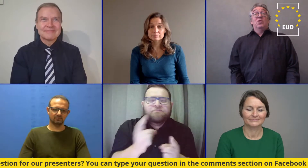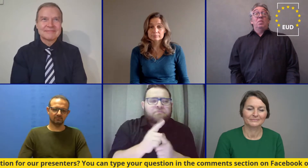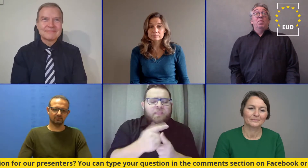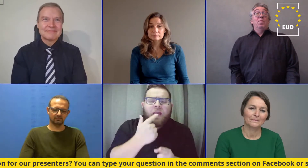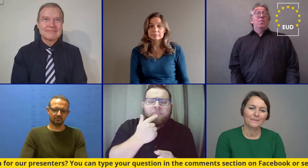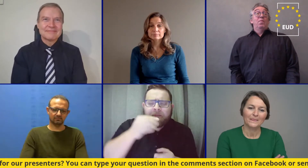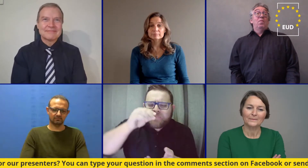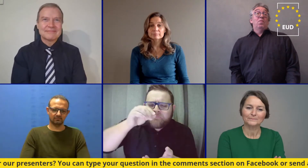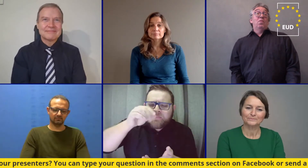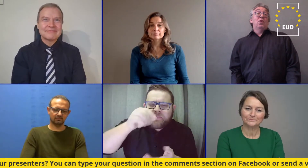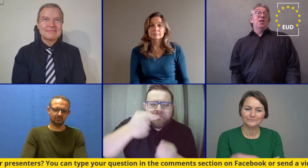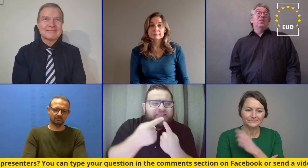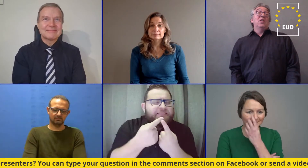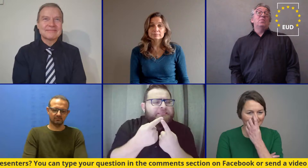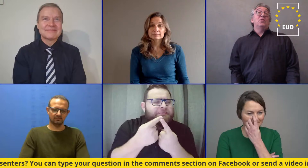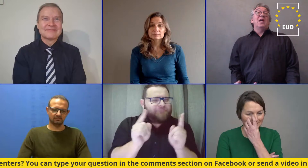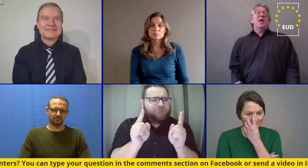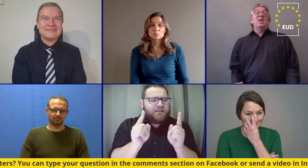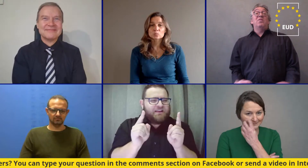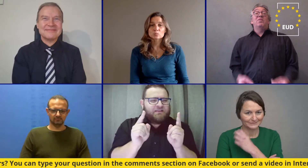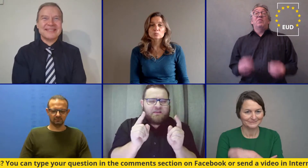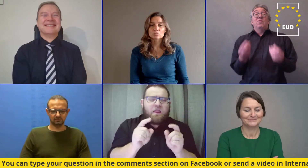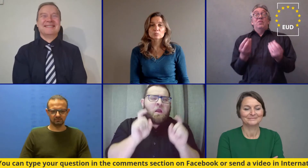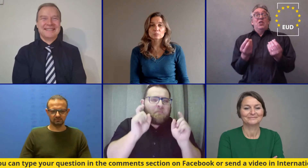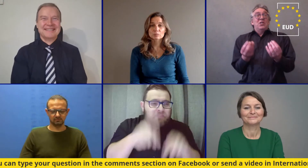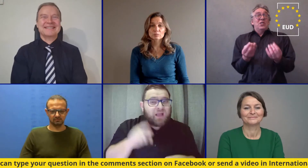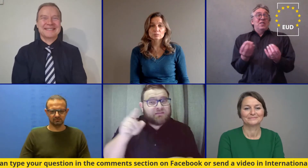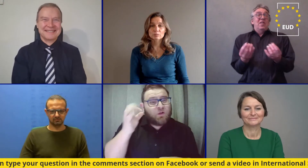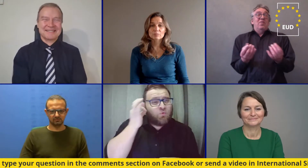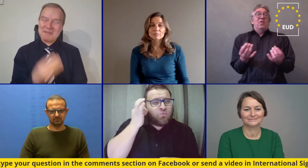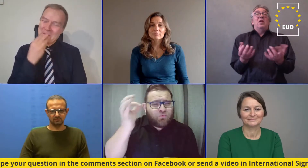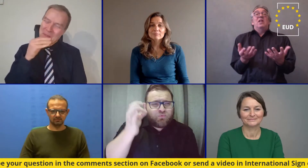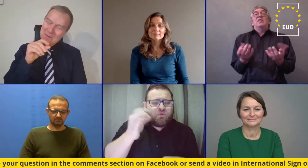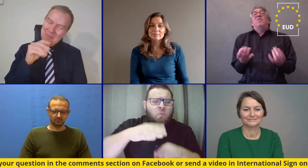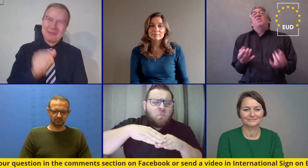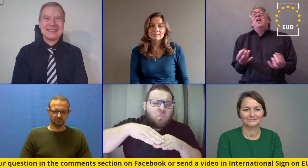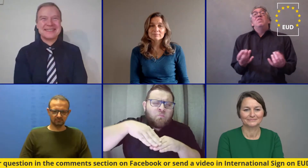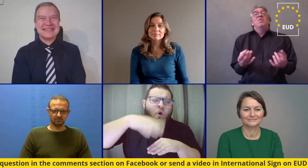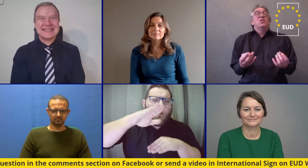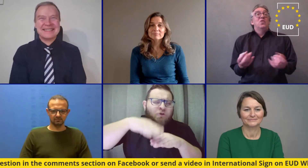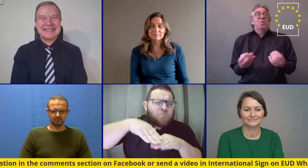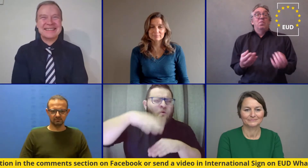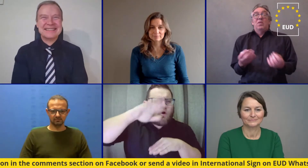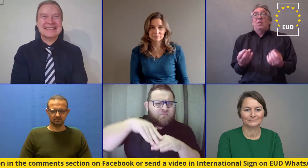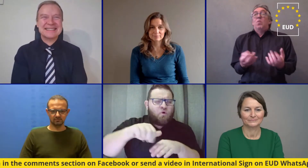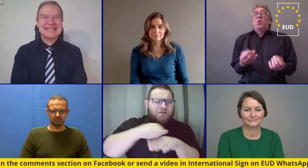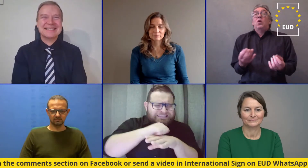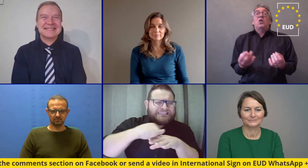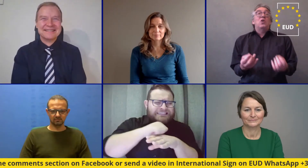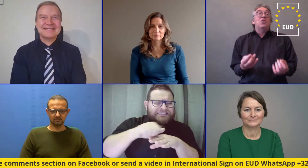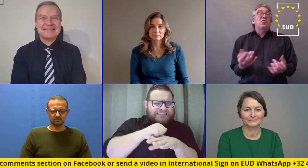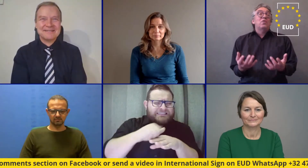the interpreters have just a different, let's say, flavor to them. They're more